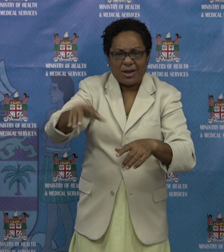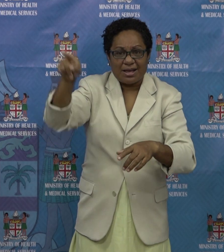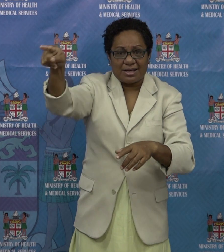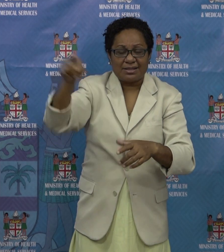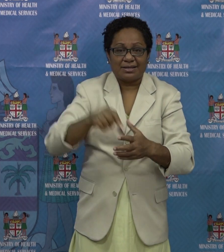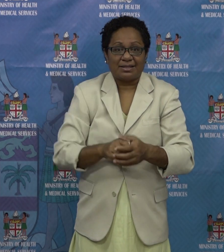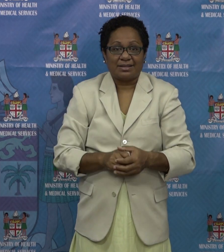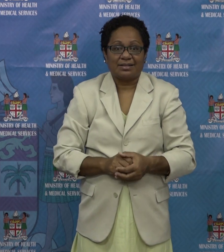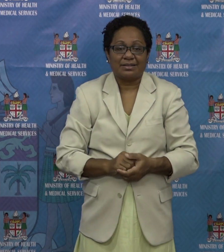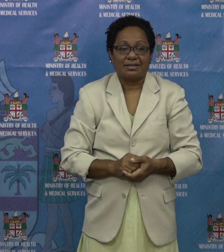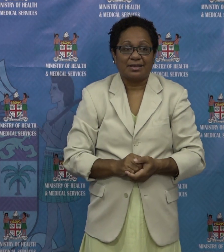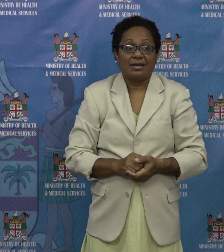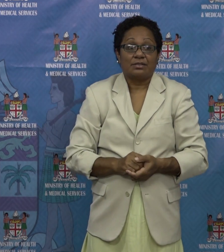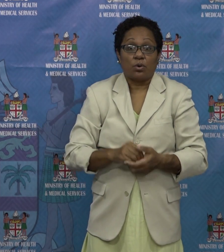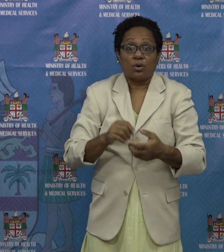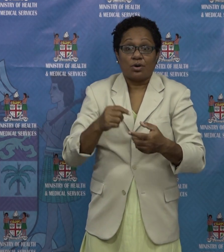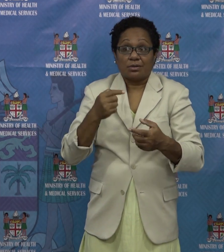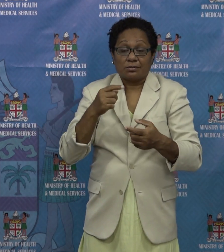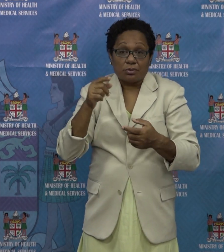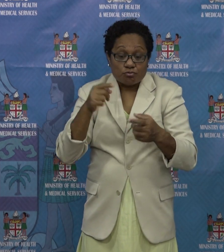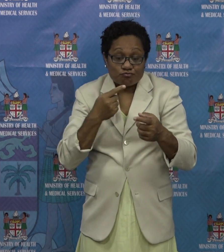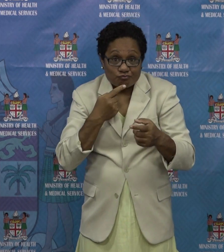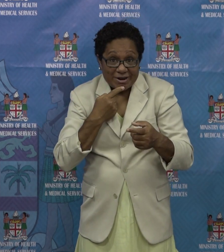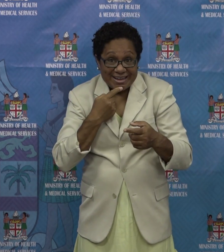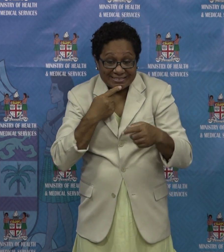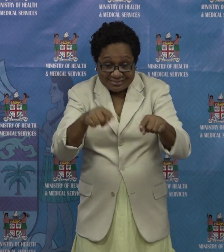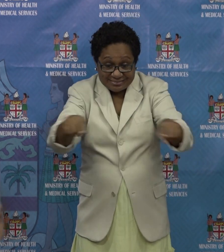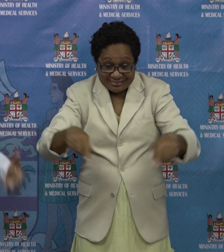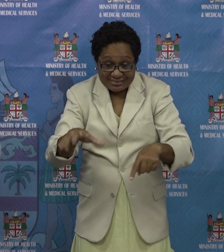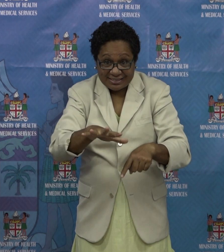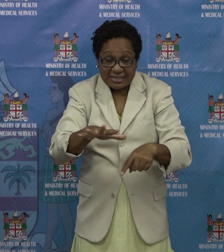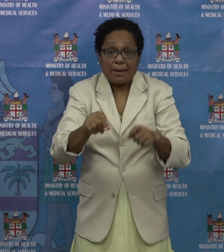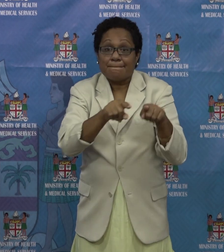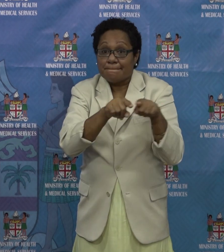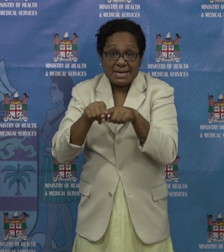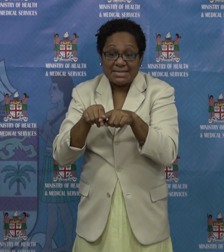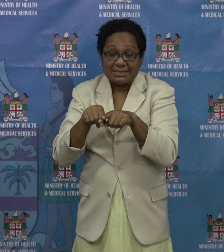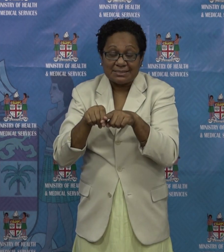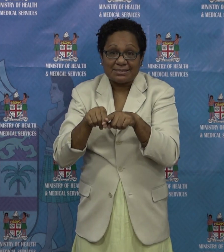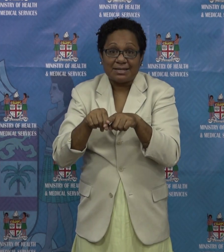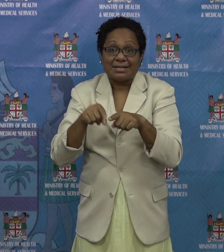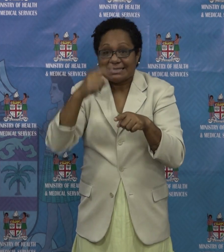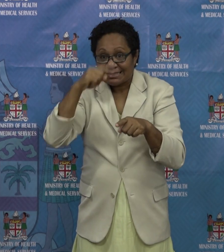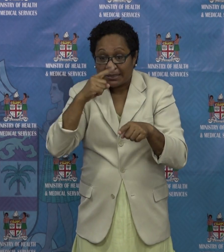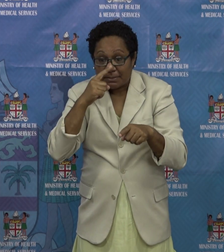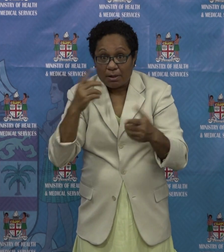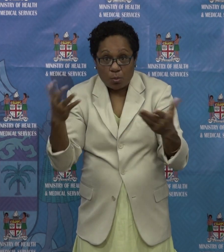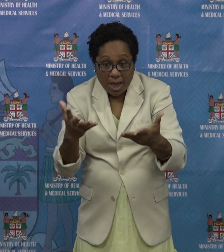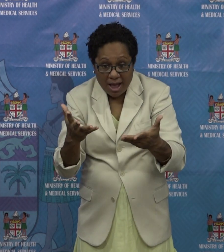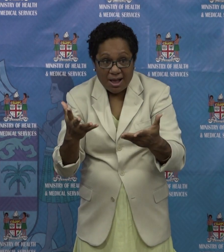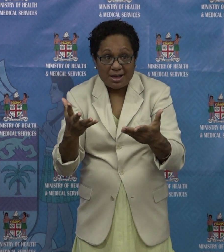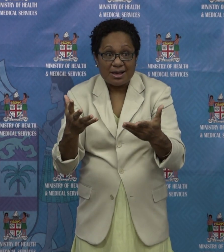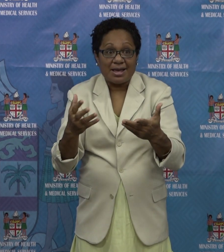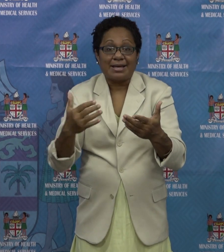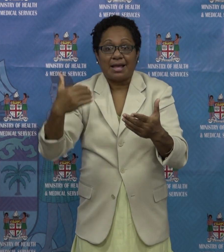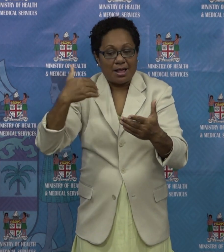where the spread of disease is in terms of its source and where they are at any point in time.